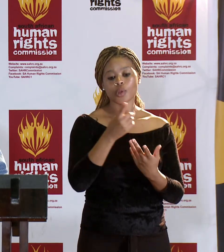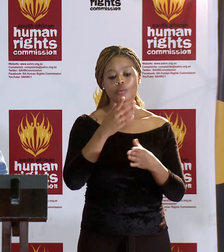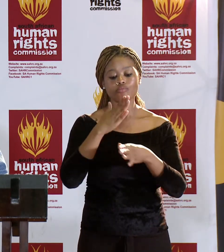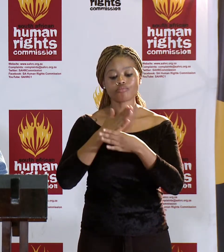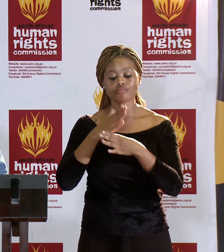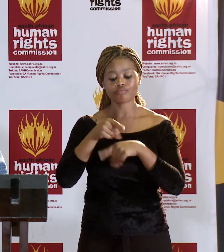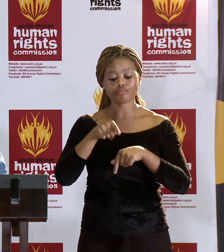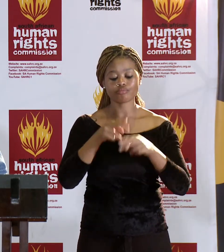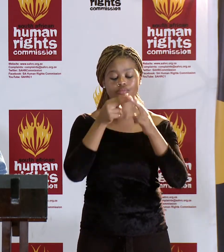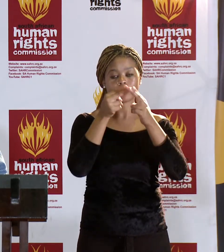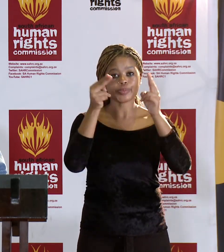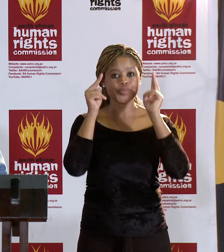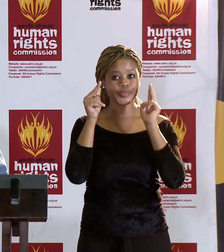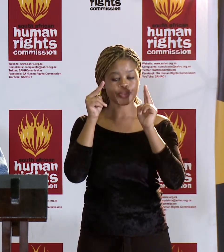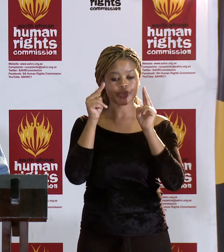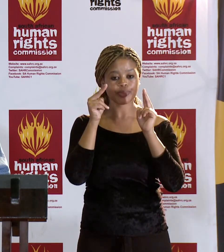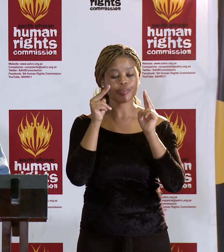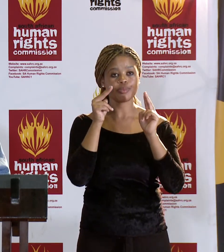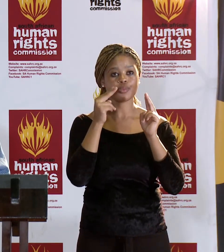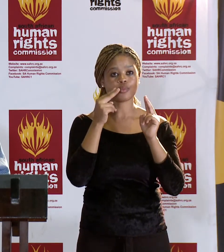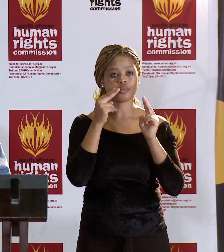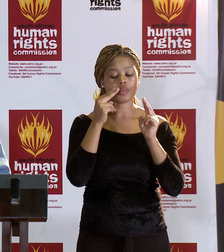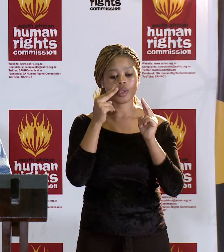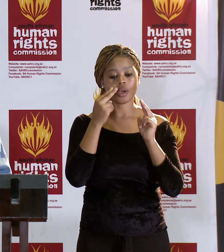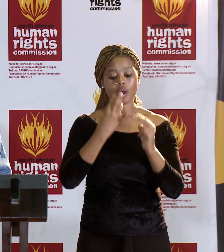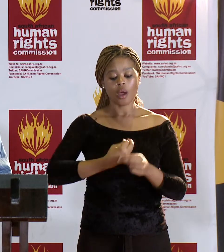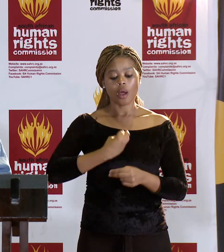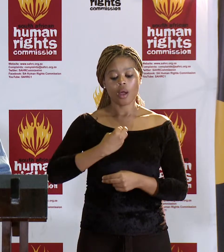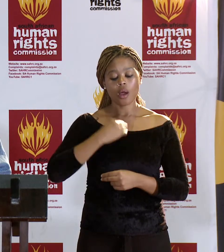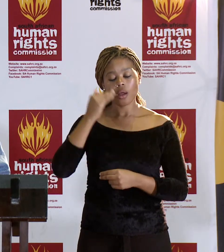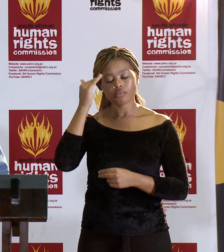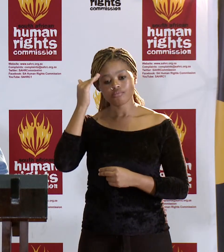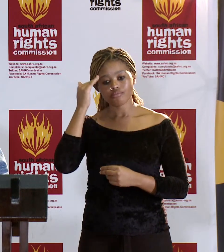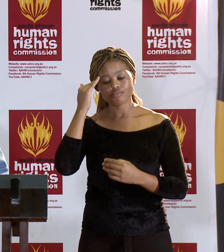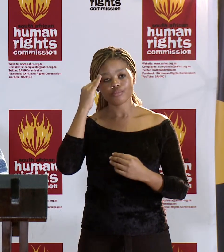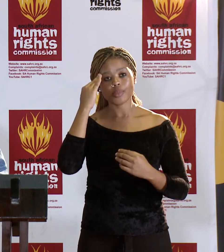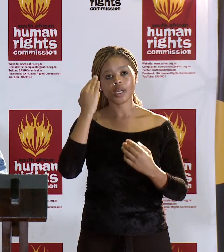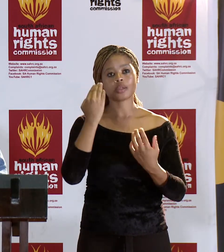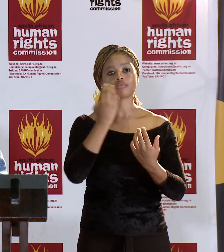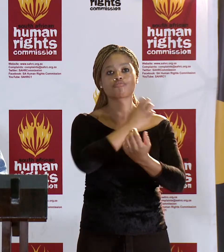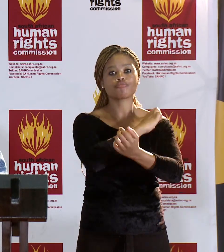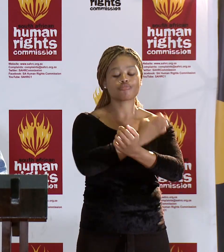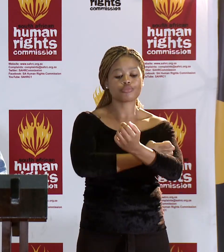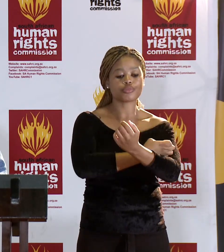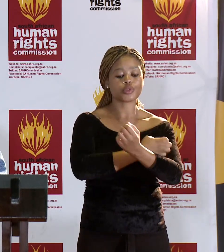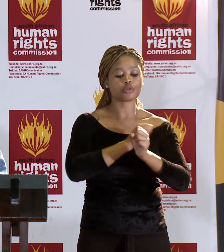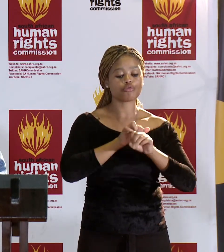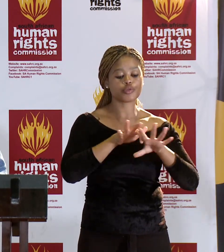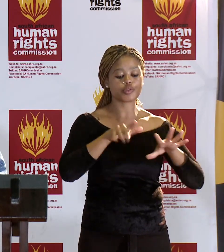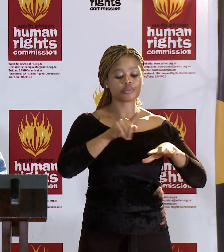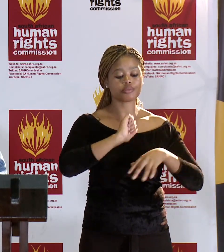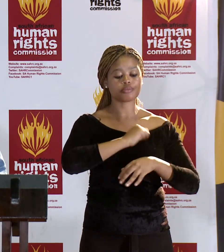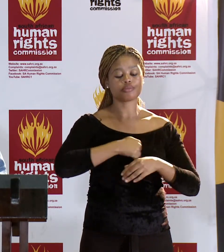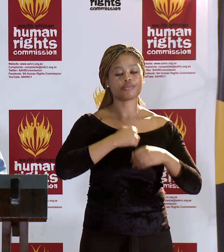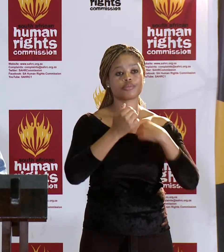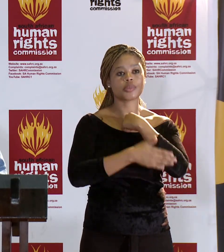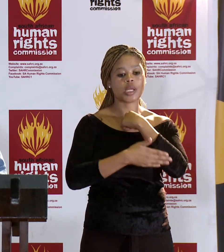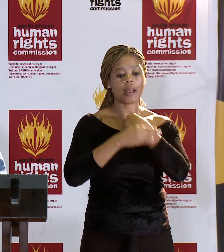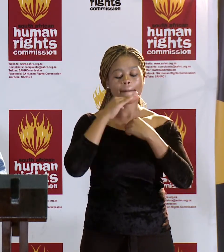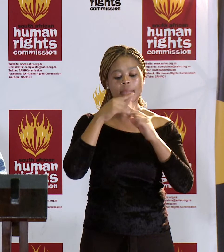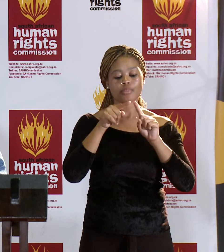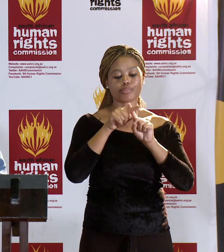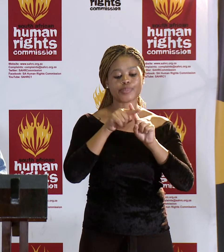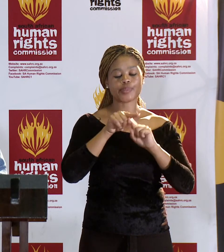operate in this university, as the young minds, the energetic flow from our country, that those are